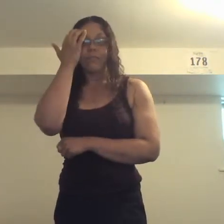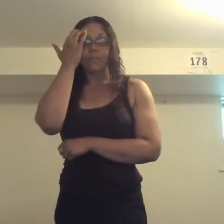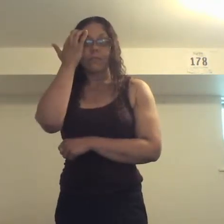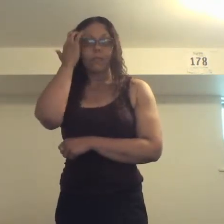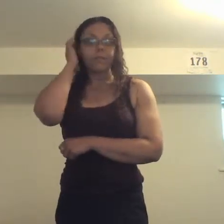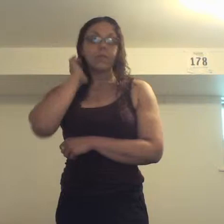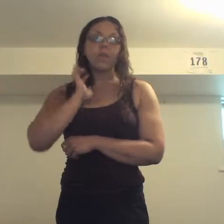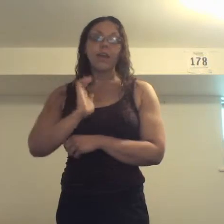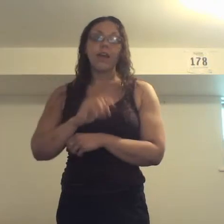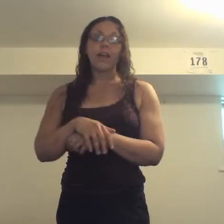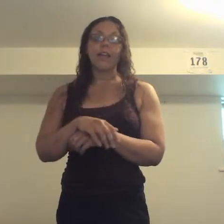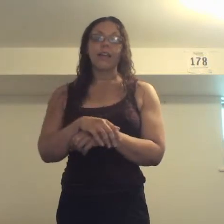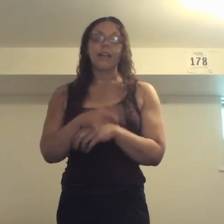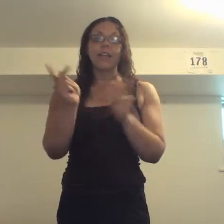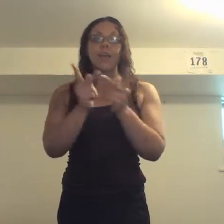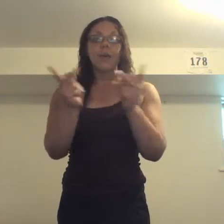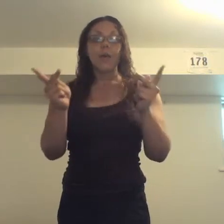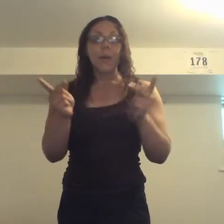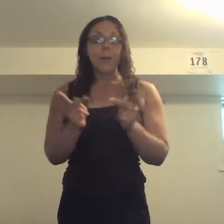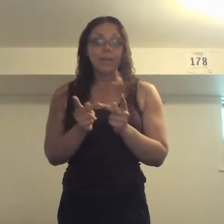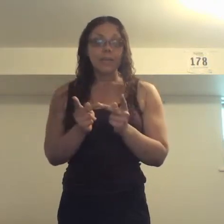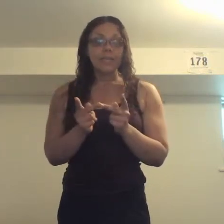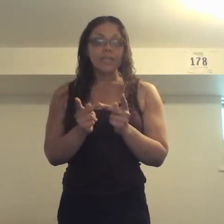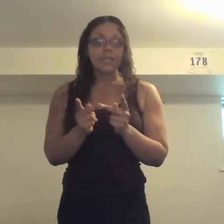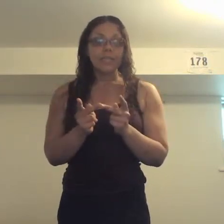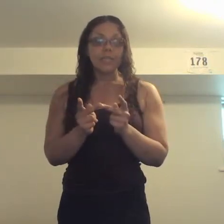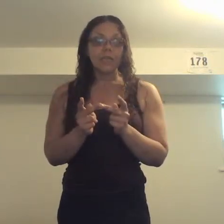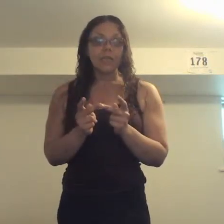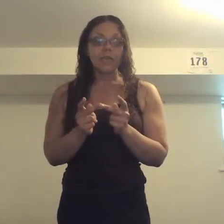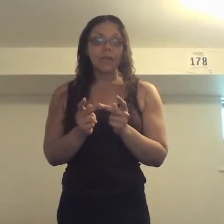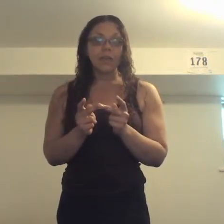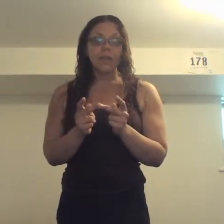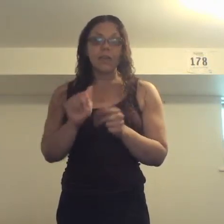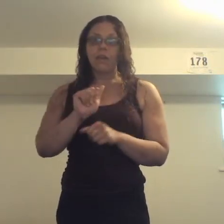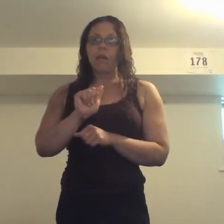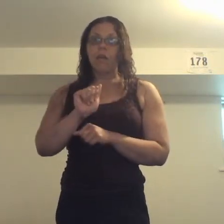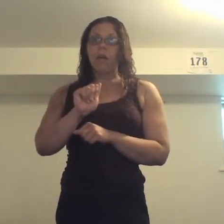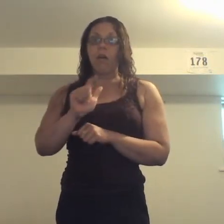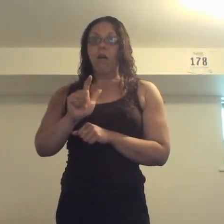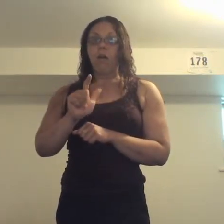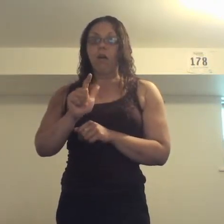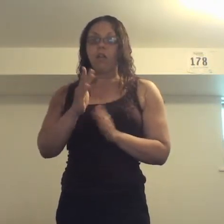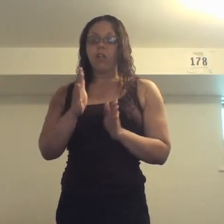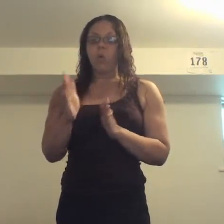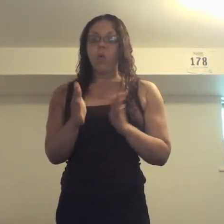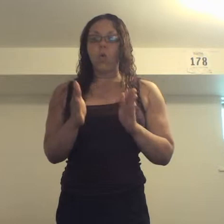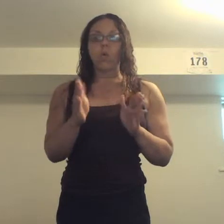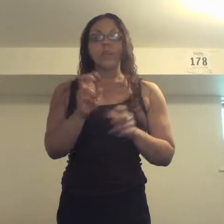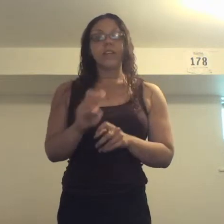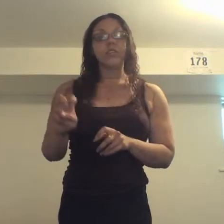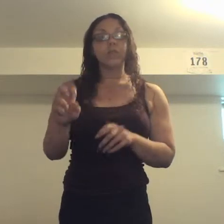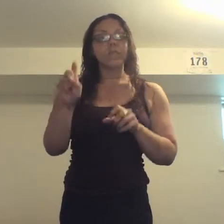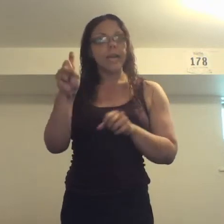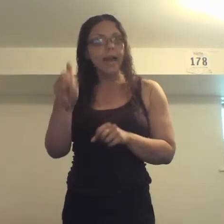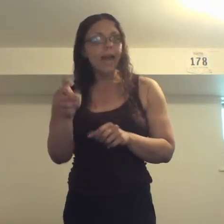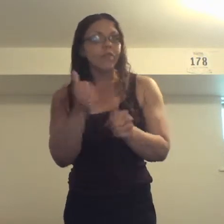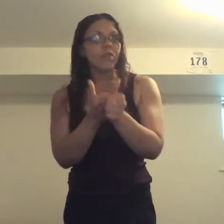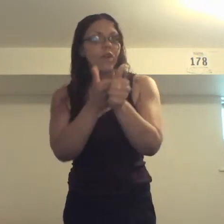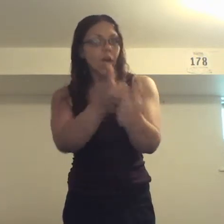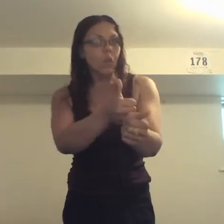checkpoints in place where that all organized trips have to follow. So what you want to first consider is how long